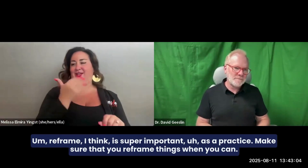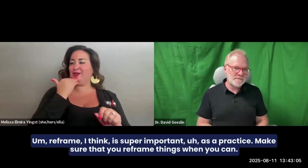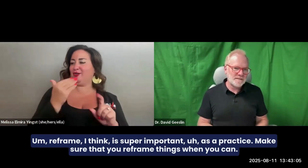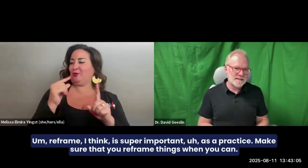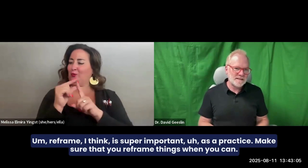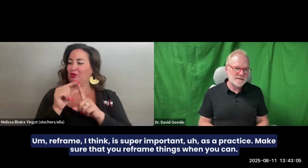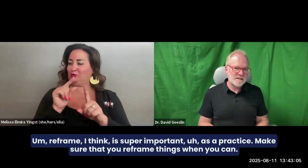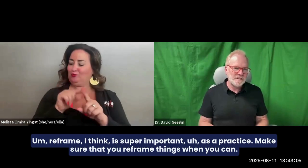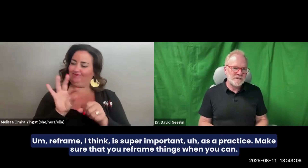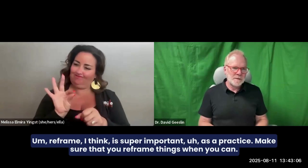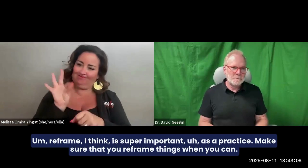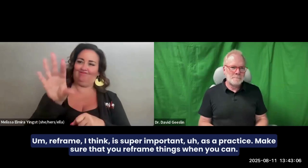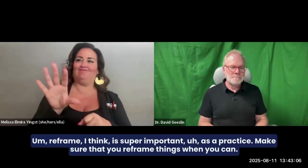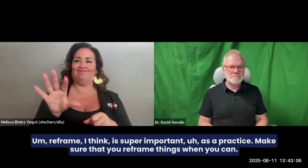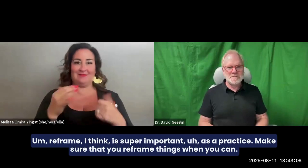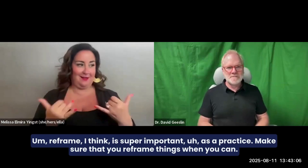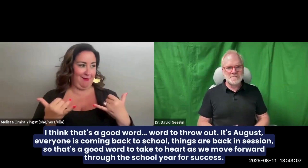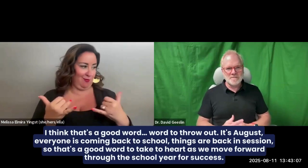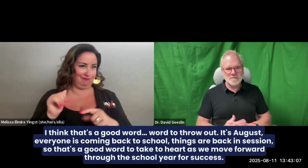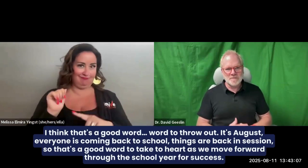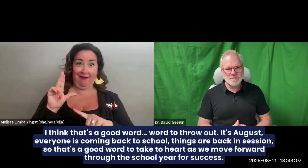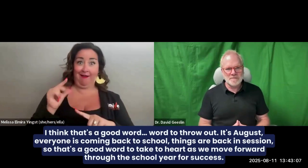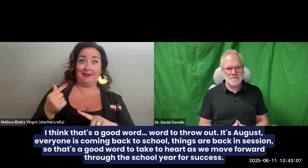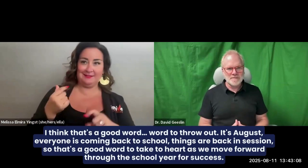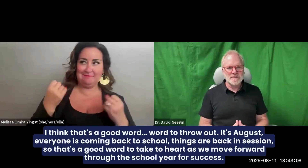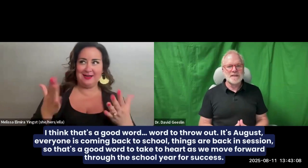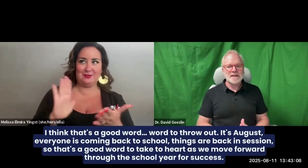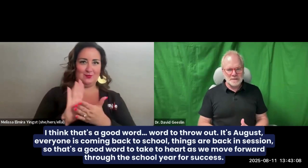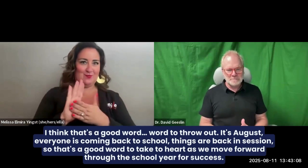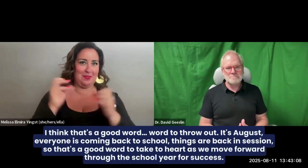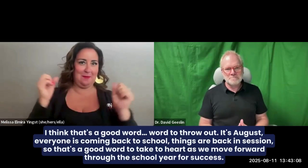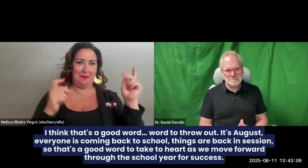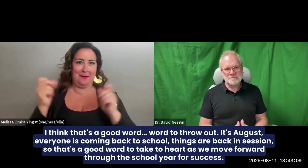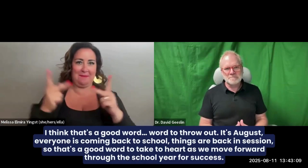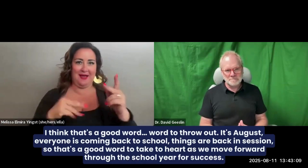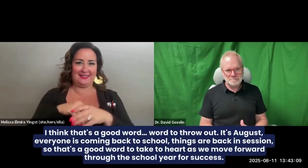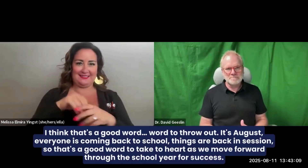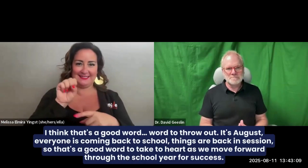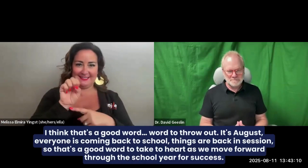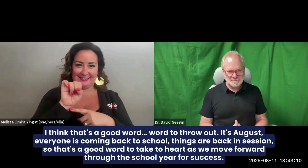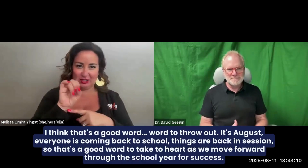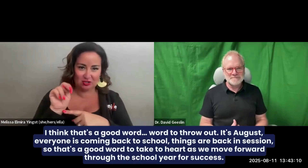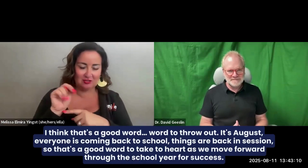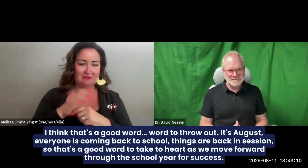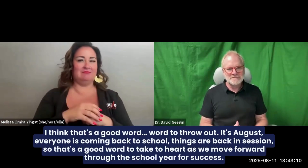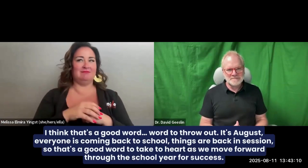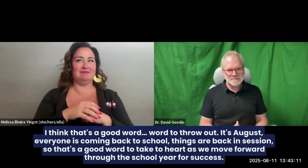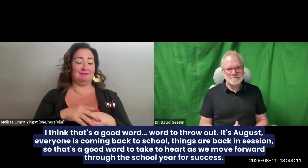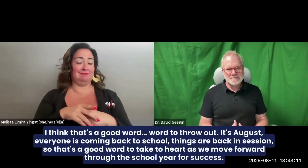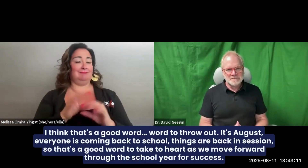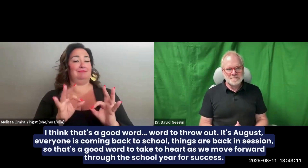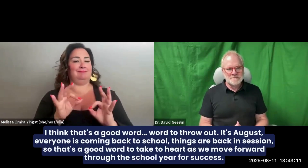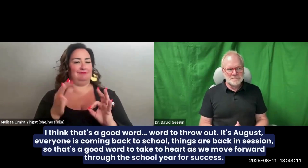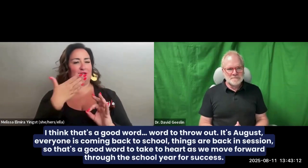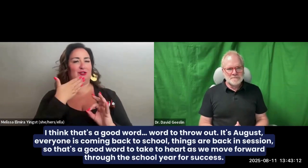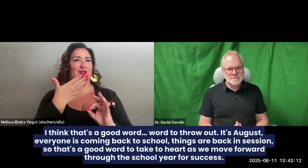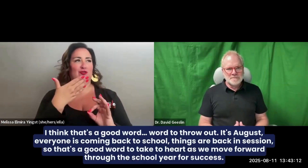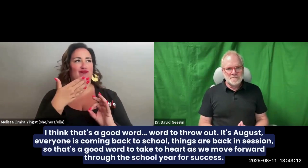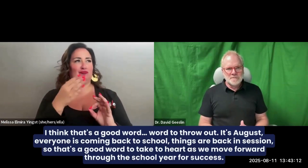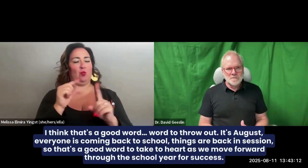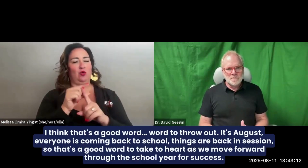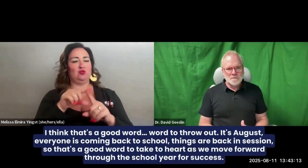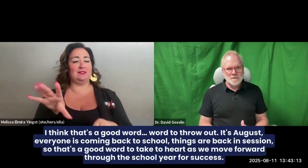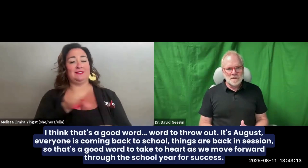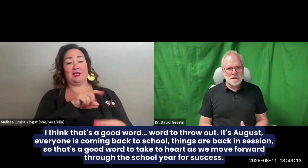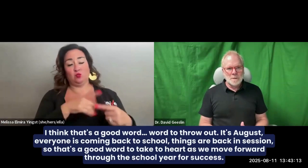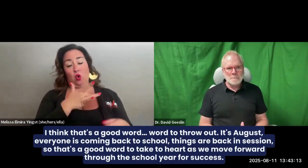things when you can. I think that's a good word to throw out. It's August, everyone is coming back